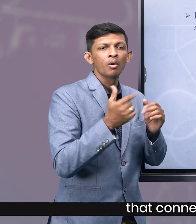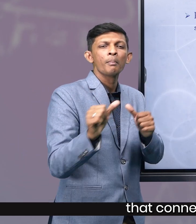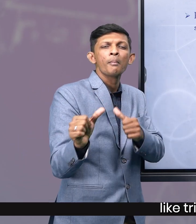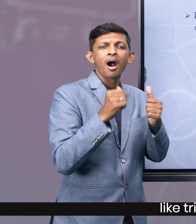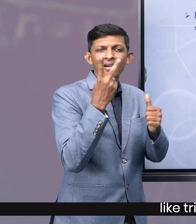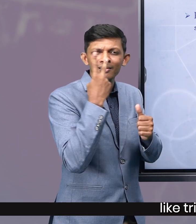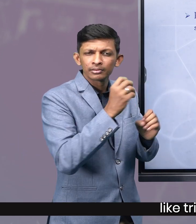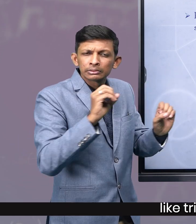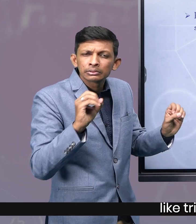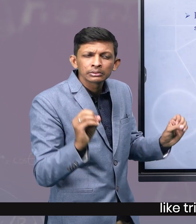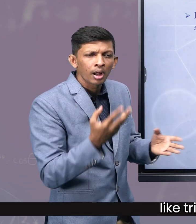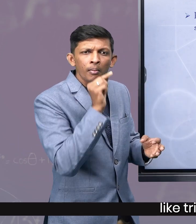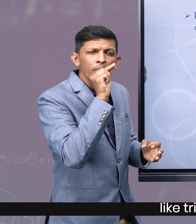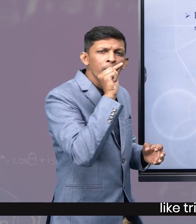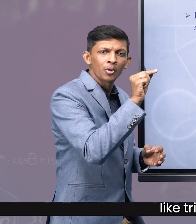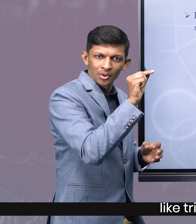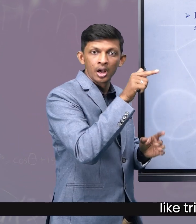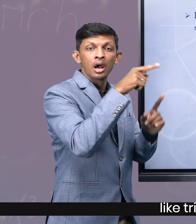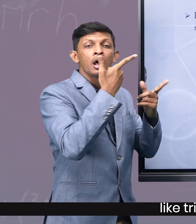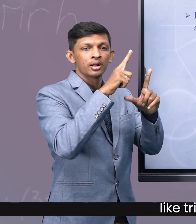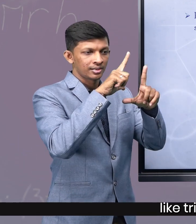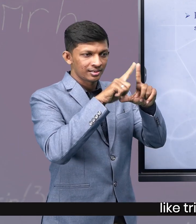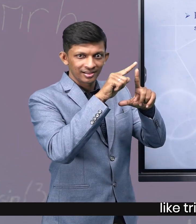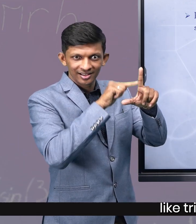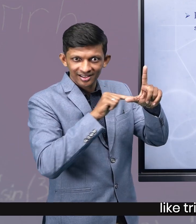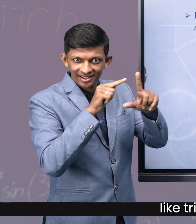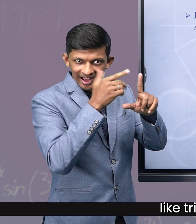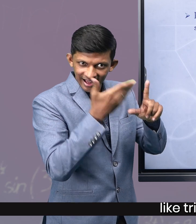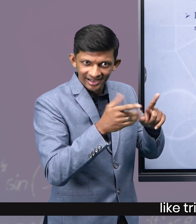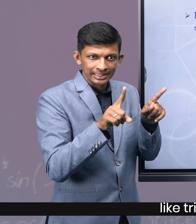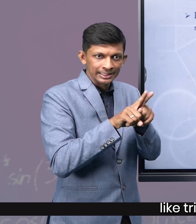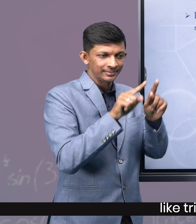point, like triangles and rectangles.